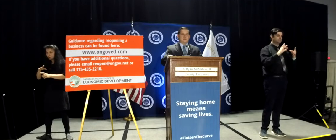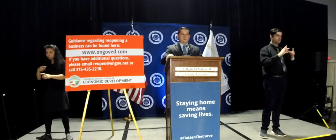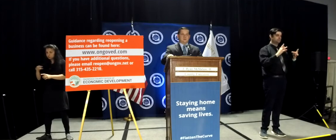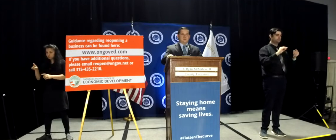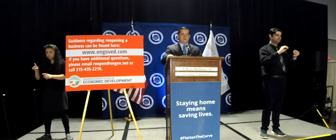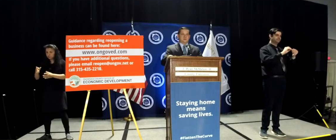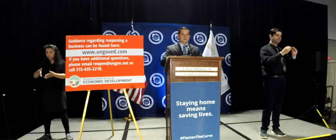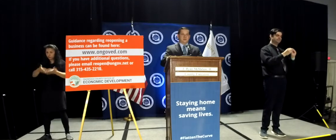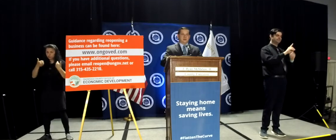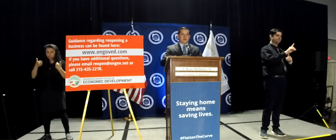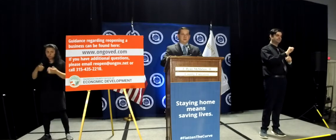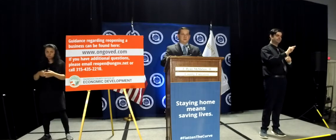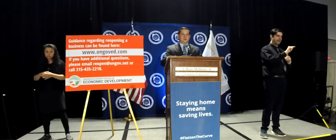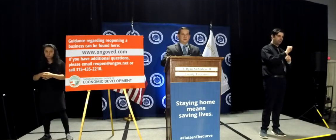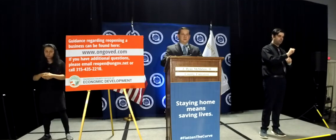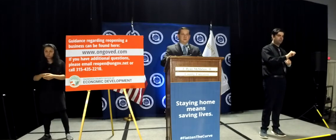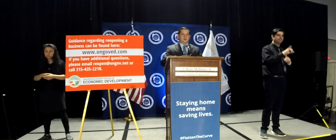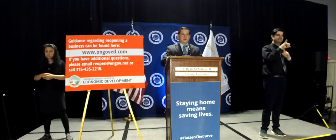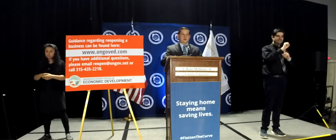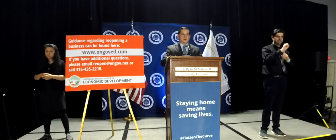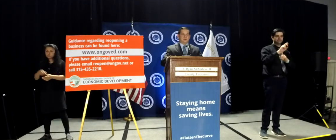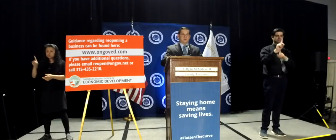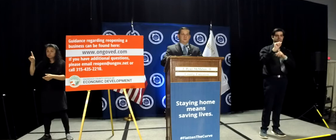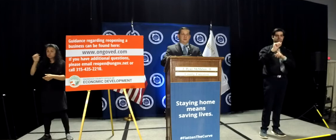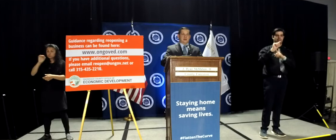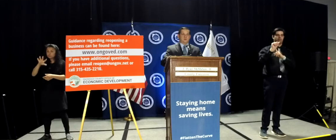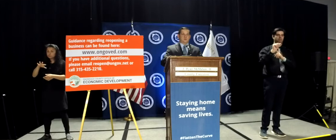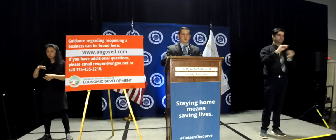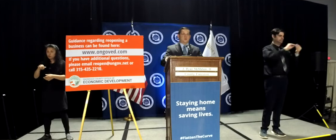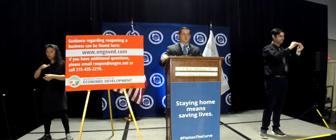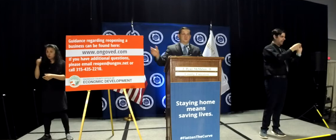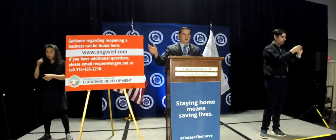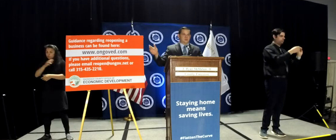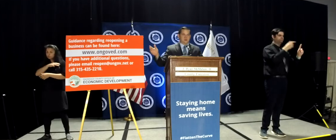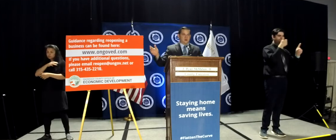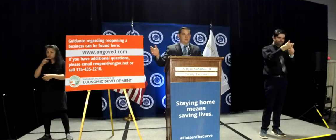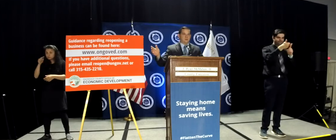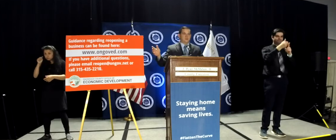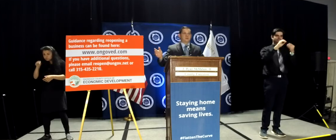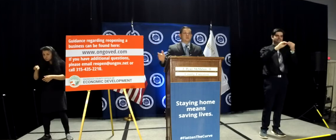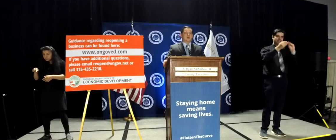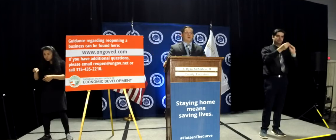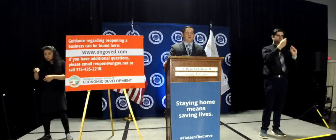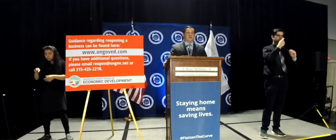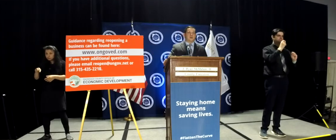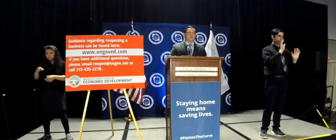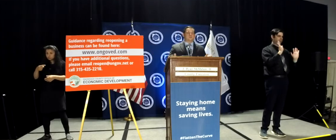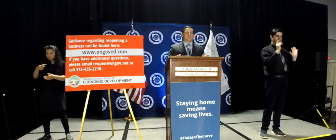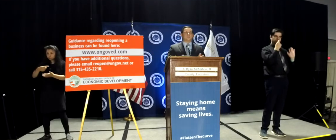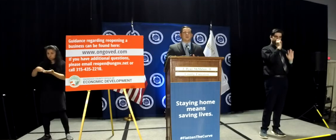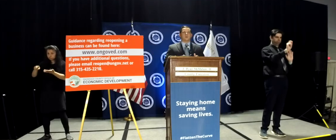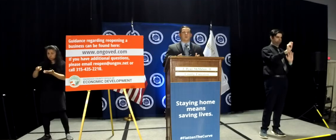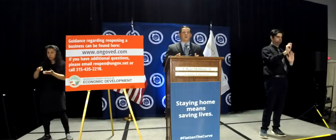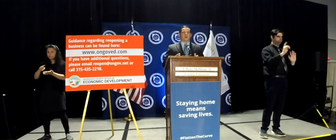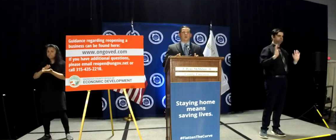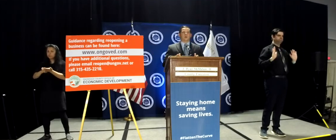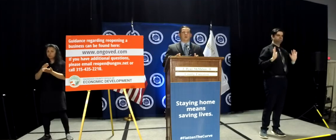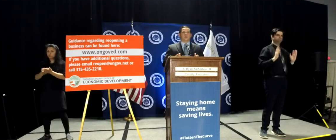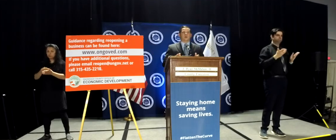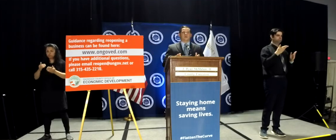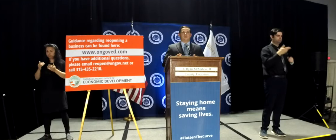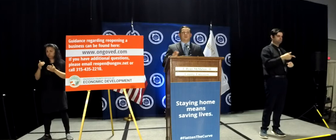I had some consultants look at the data, and then because the data was where it was, restart started. So I don't think we